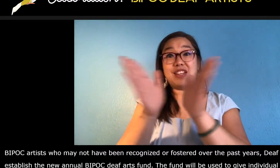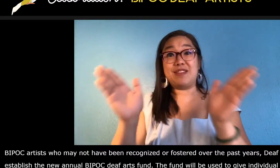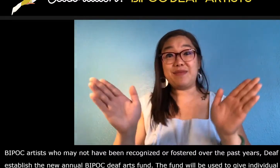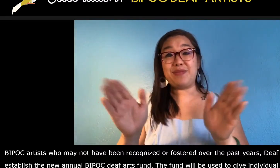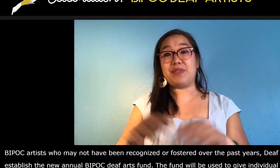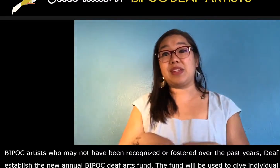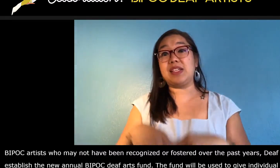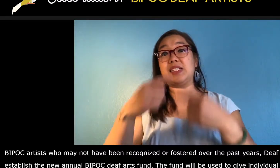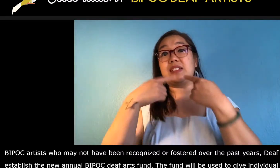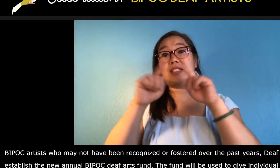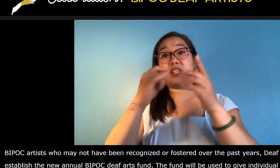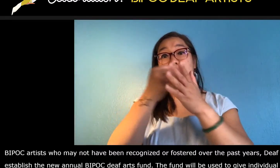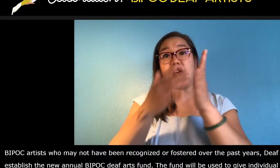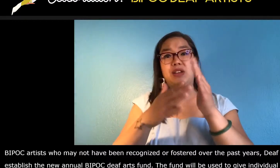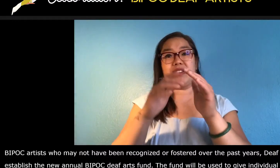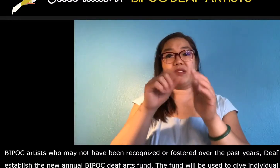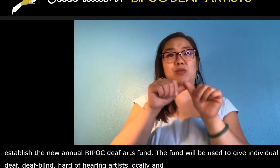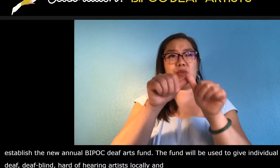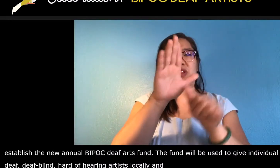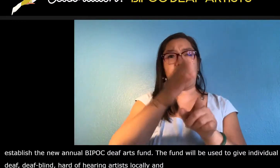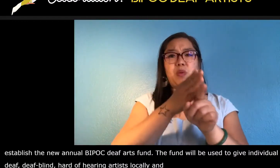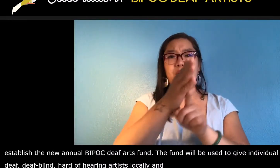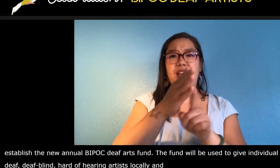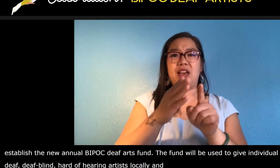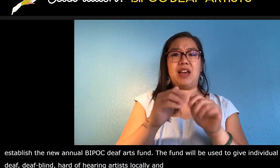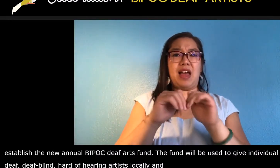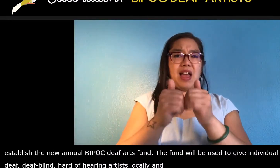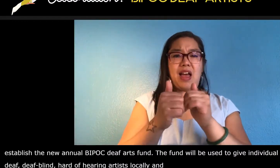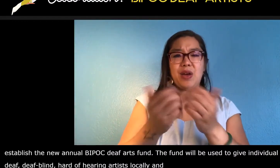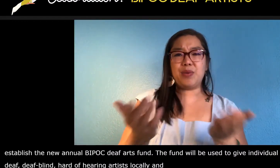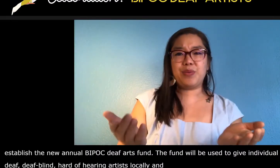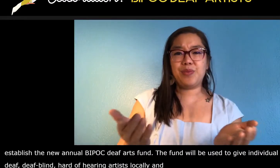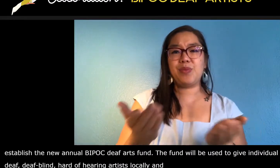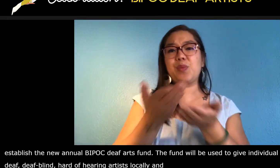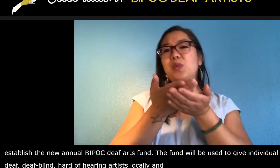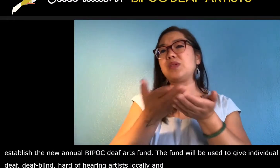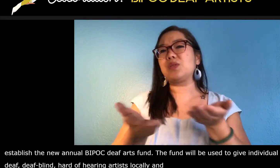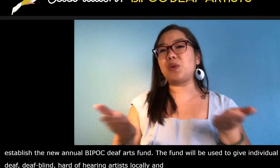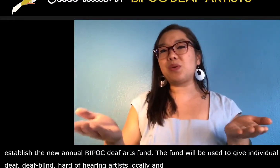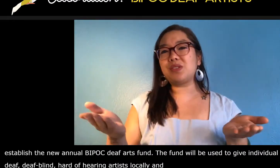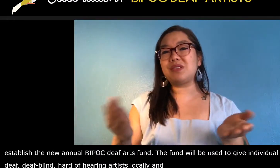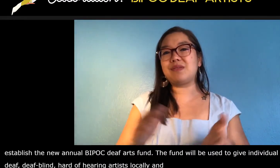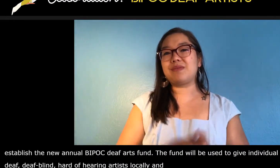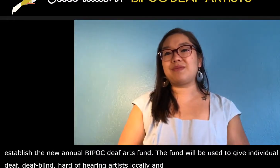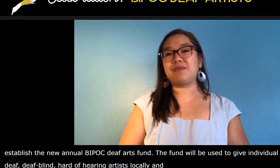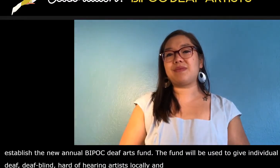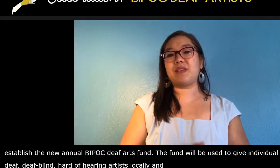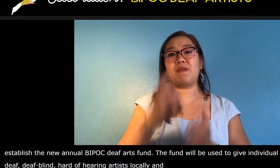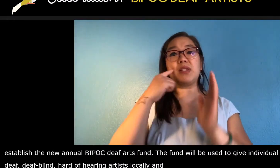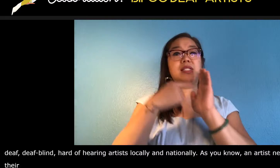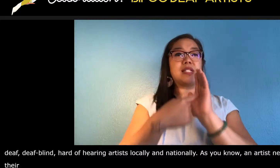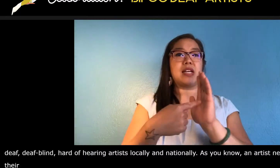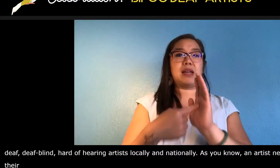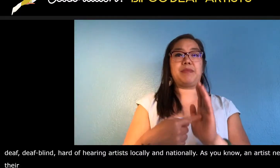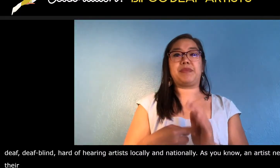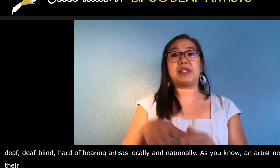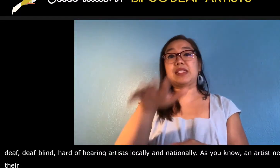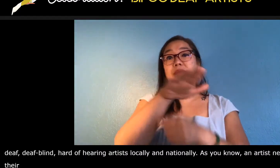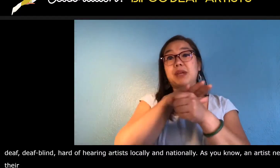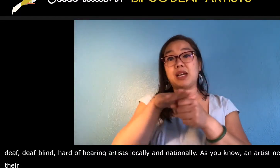of hearing artists locally and nationally. As you know, an artist needs resources to sustain their career's